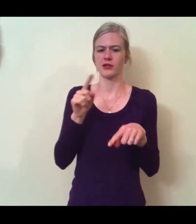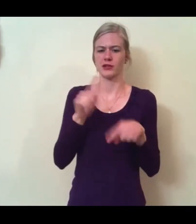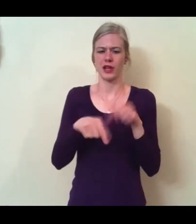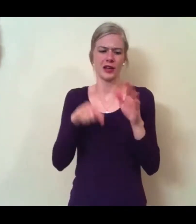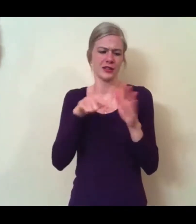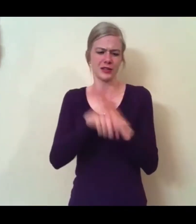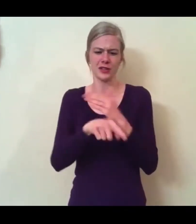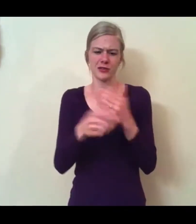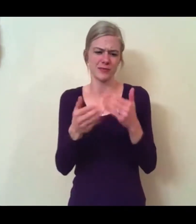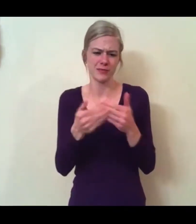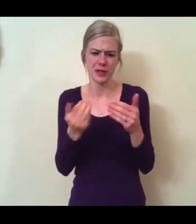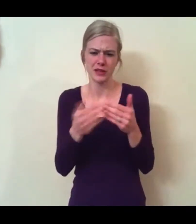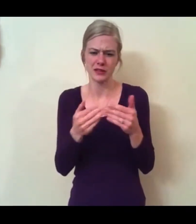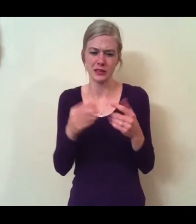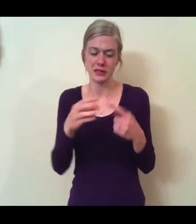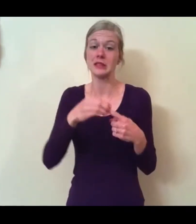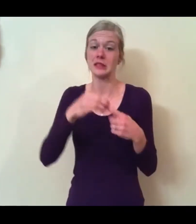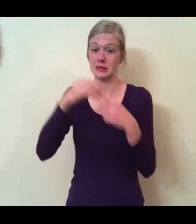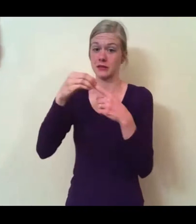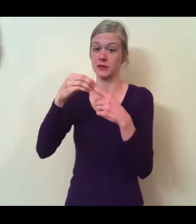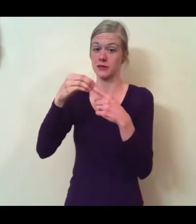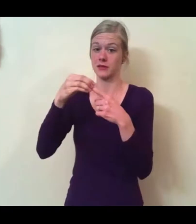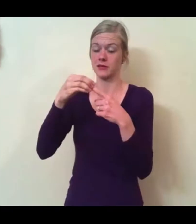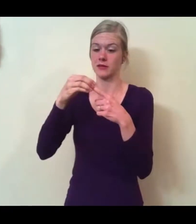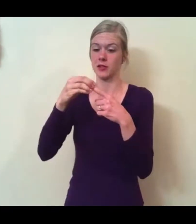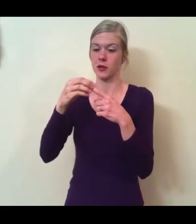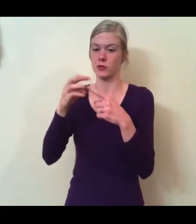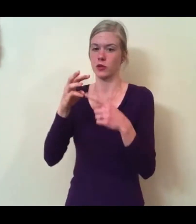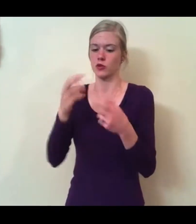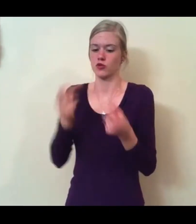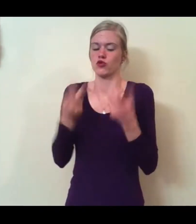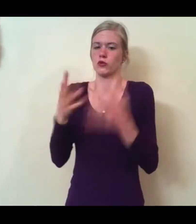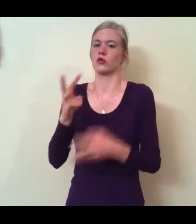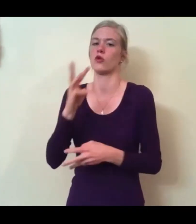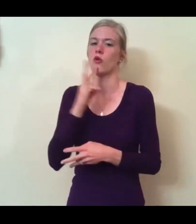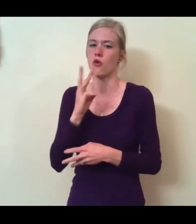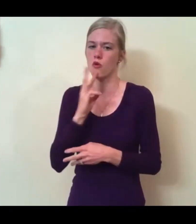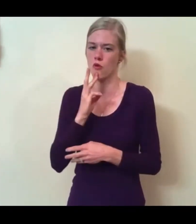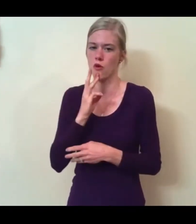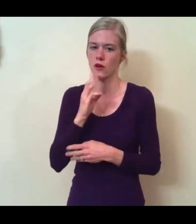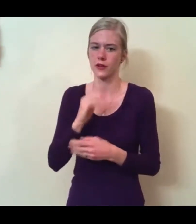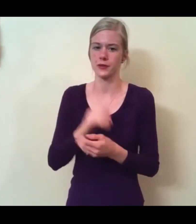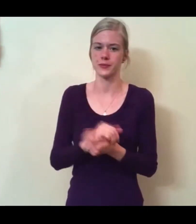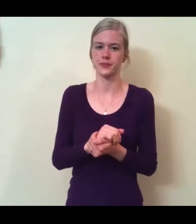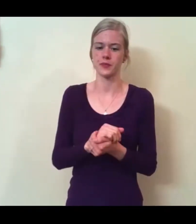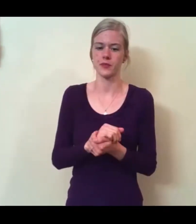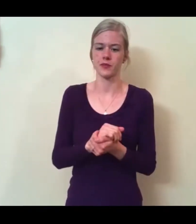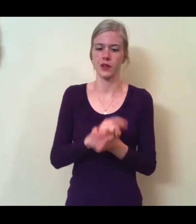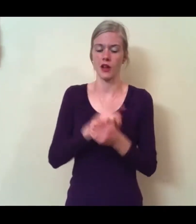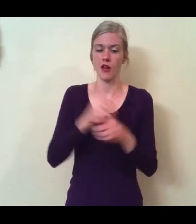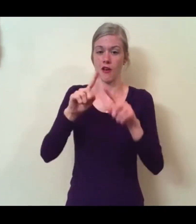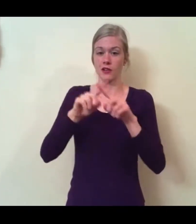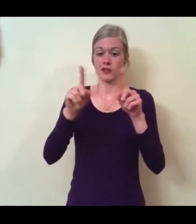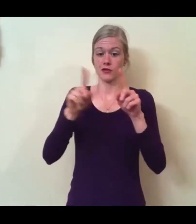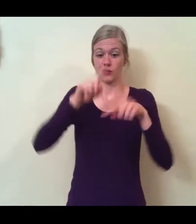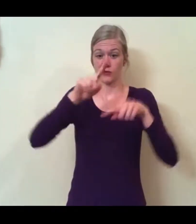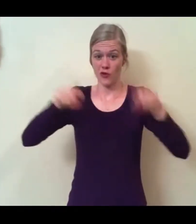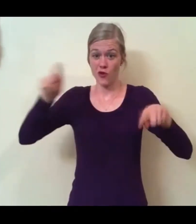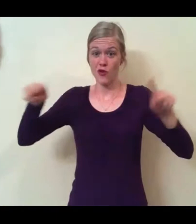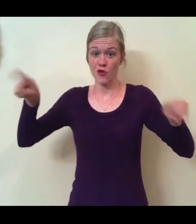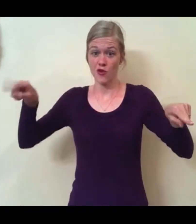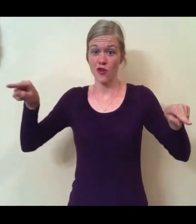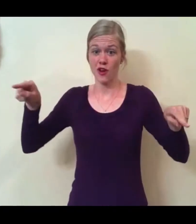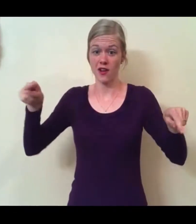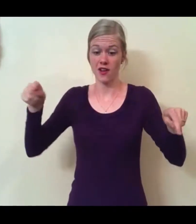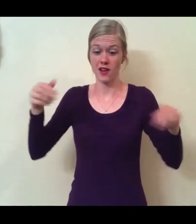from growing. And if you choose varieties carefully, you can have blooms in the early spring all the way through to